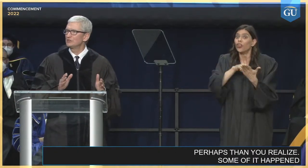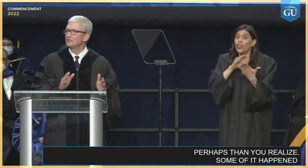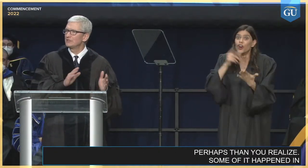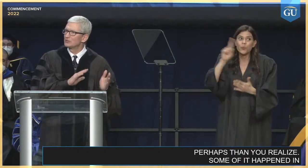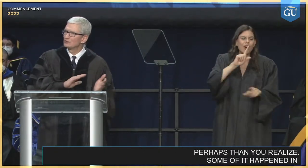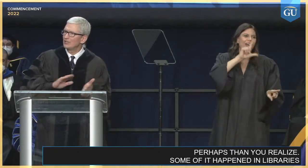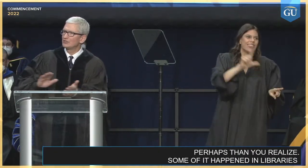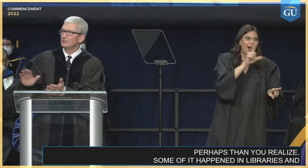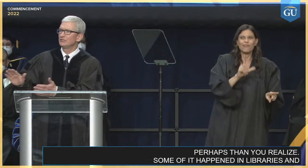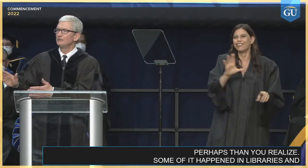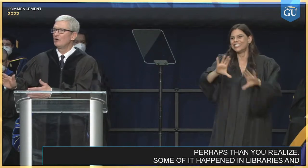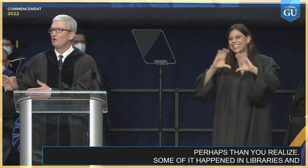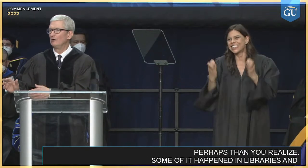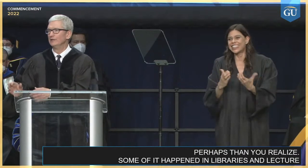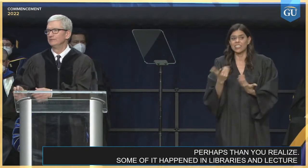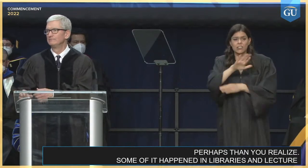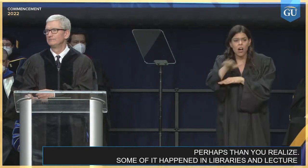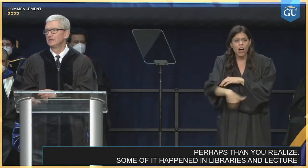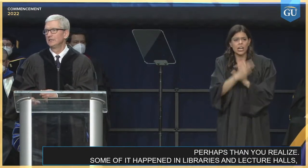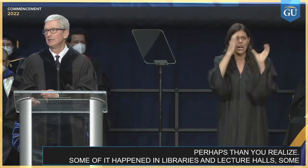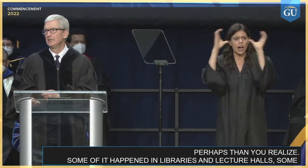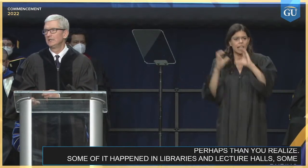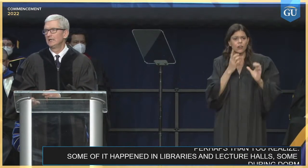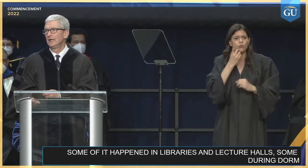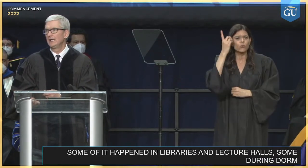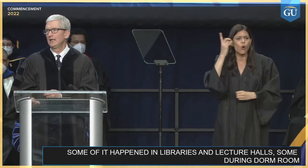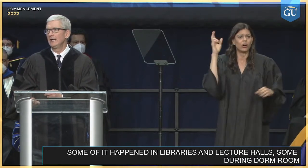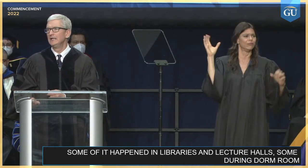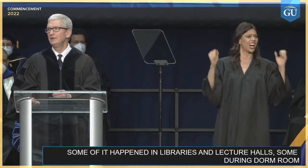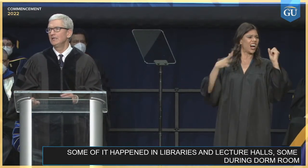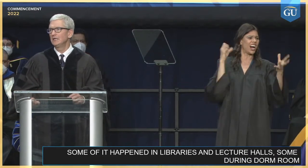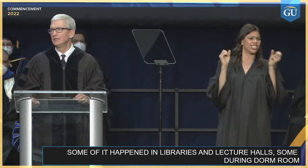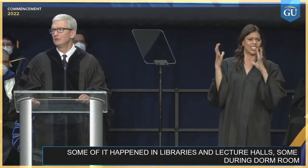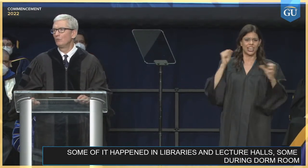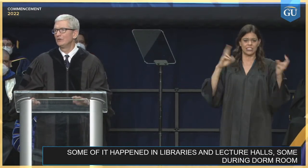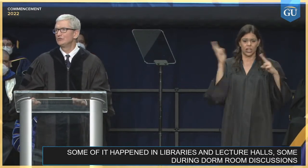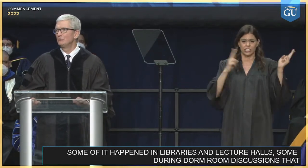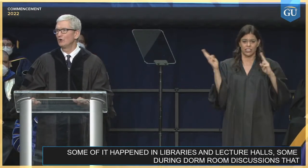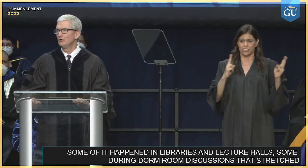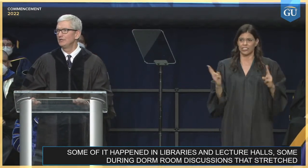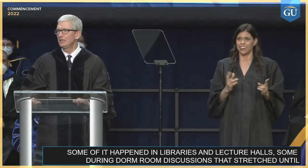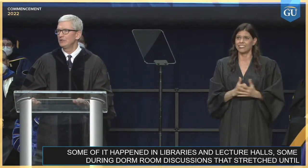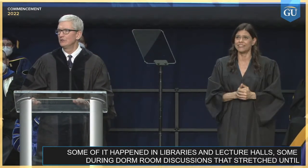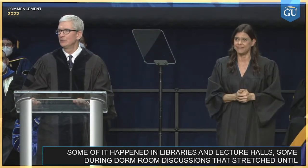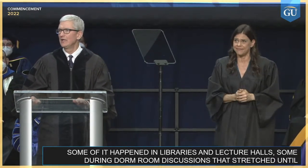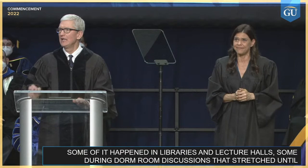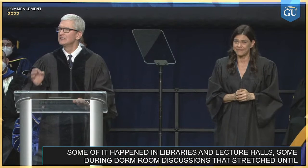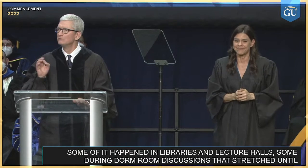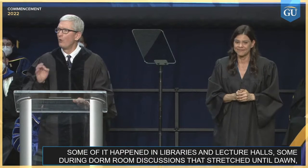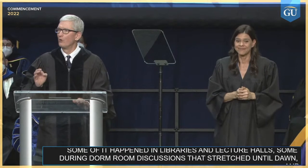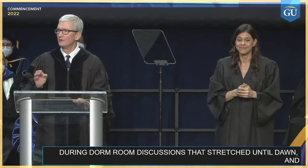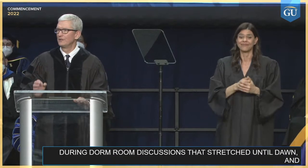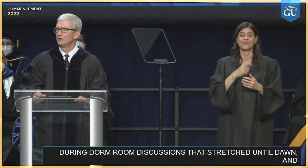that stretched until dawn. And in the end, what you earned here is more than a